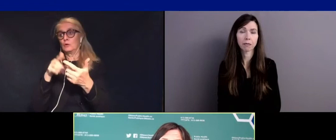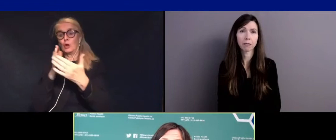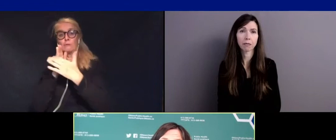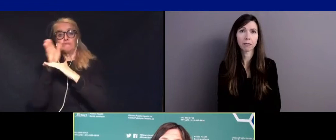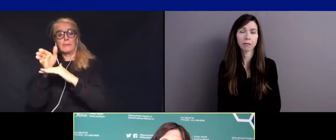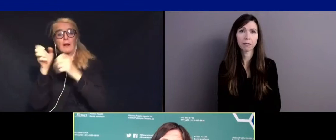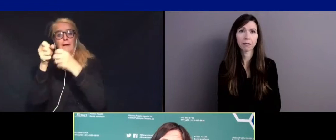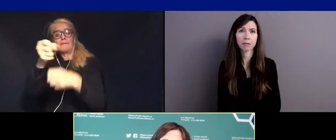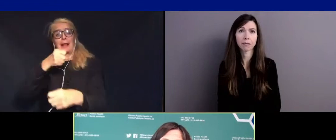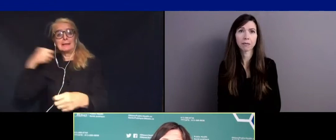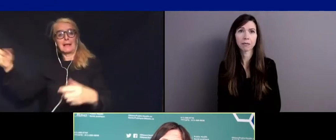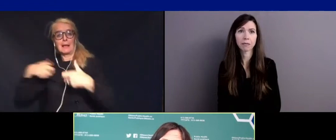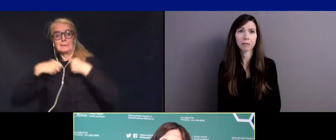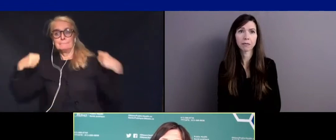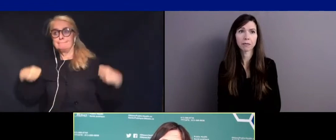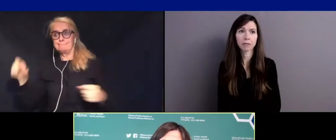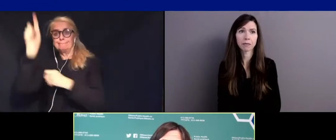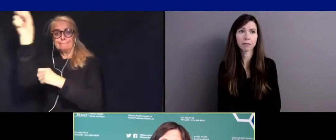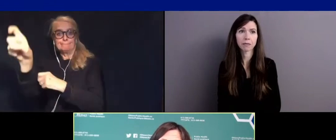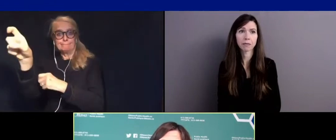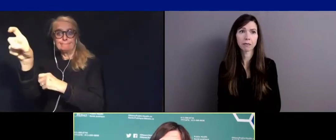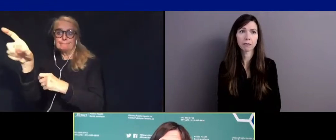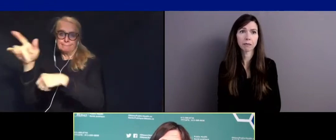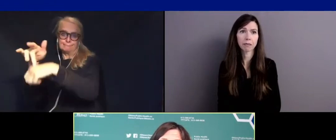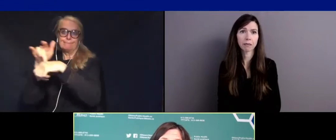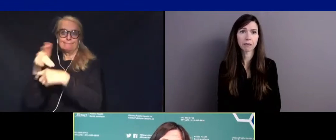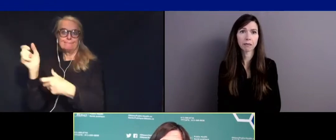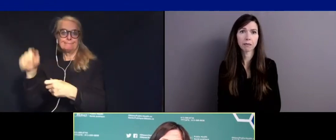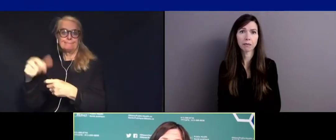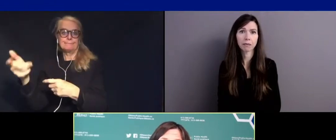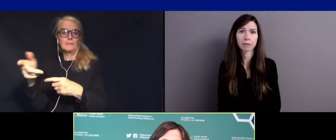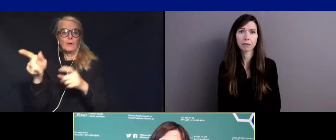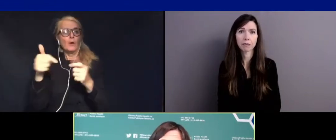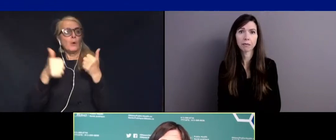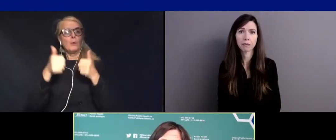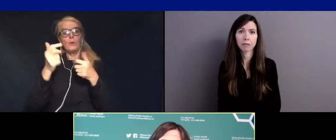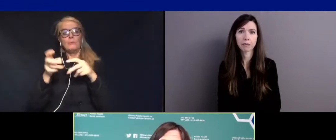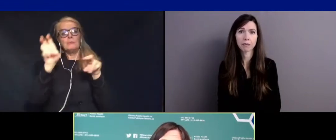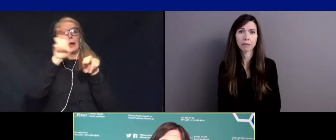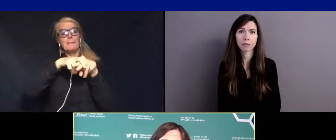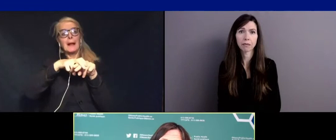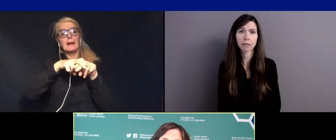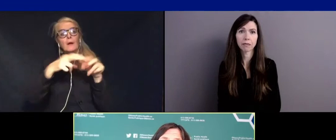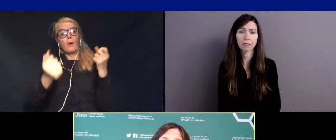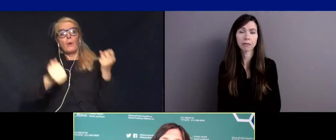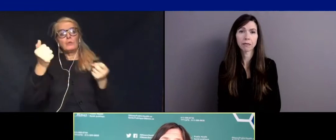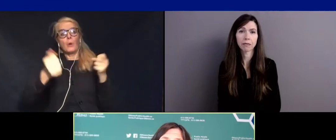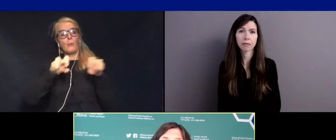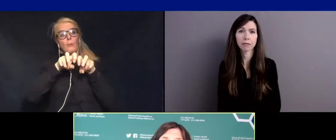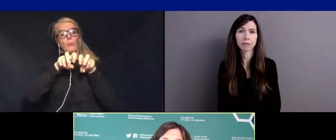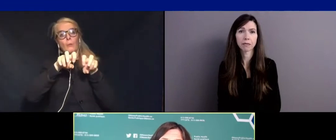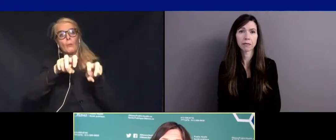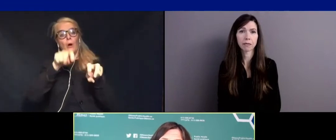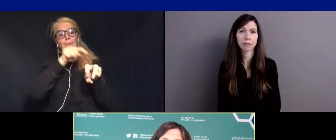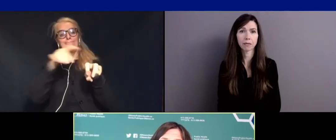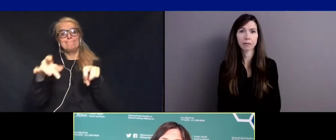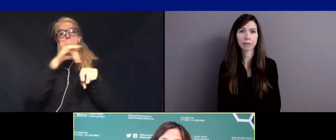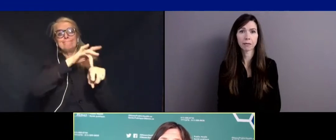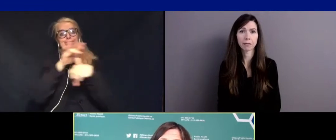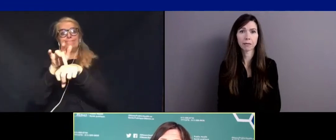lors de covoiturage avec des membres extérieurs au ménage d'un joueur, lors d'un